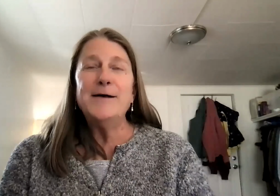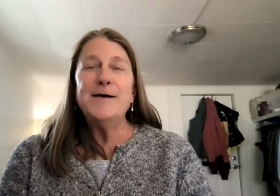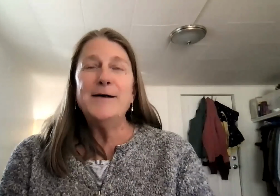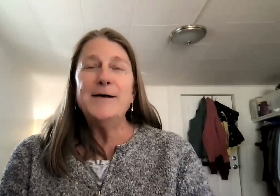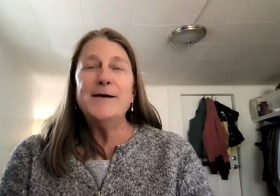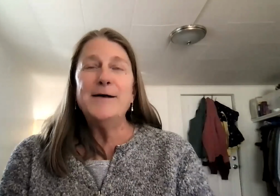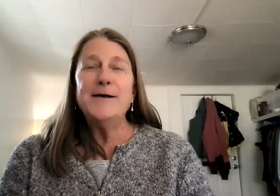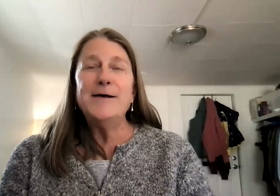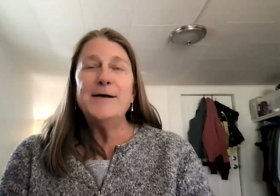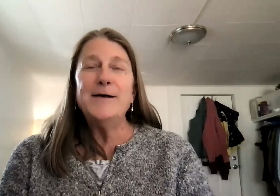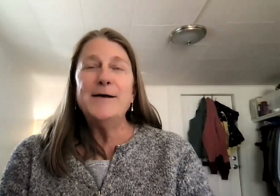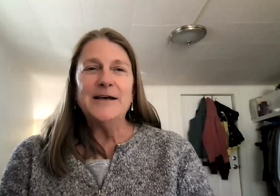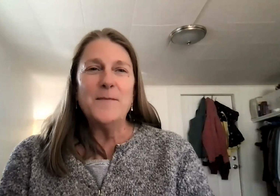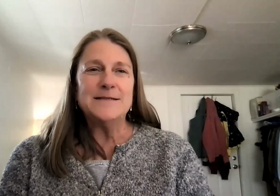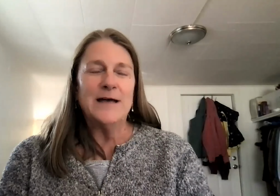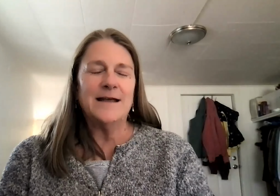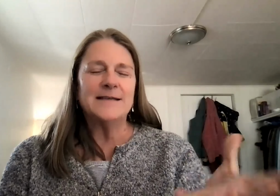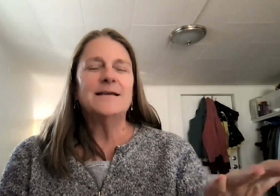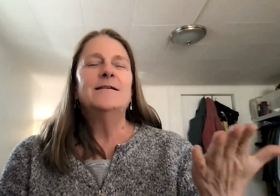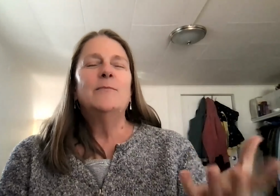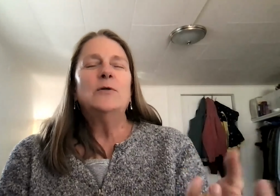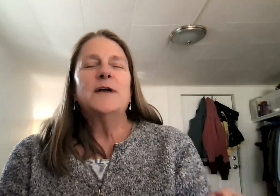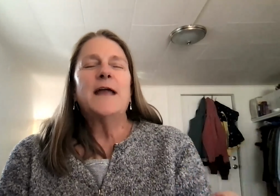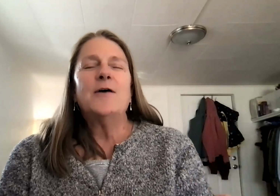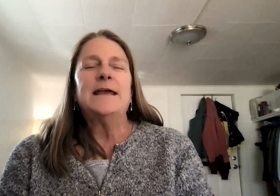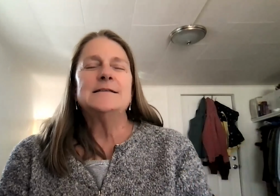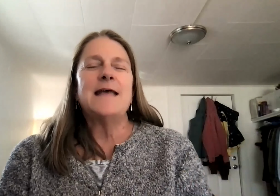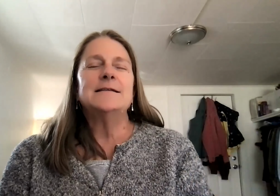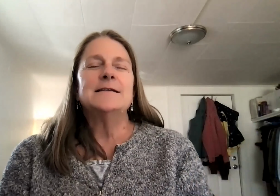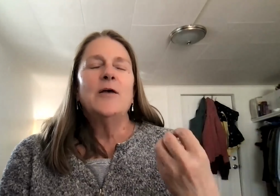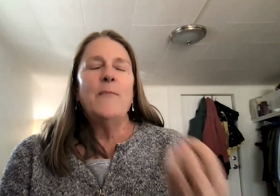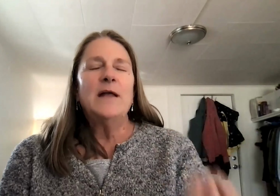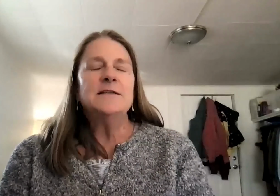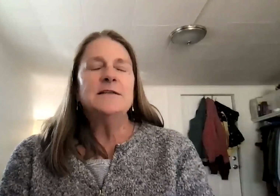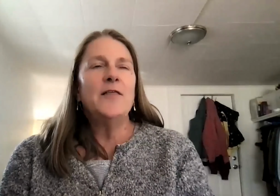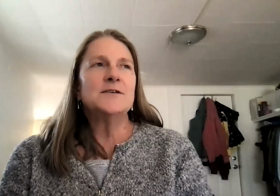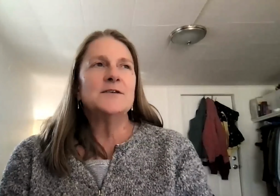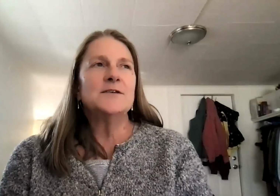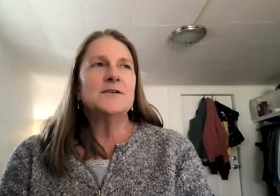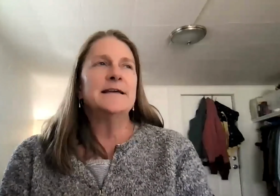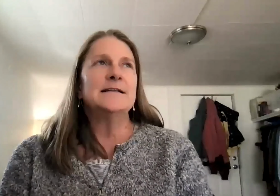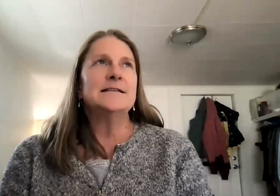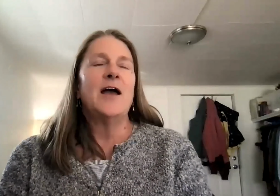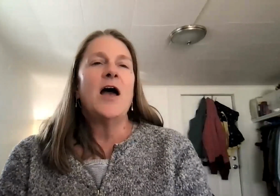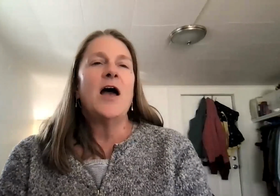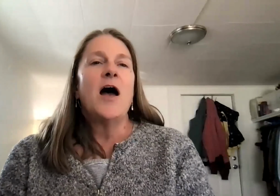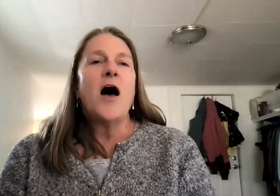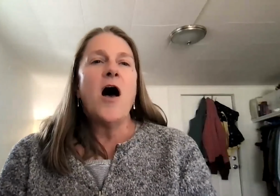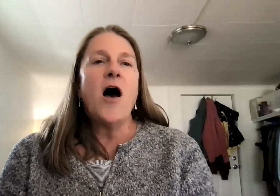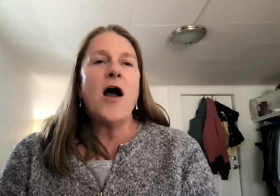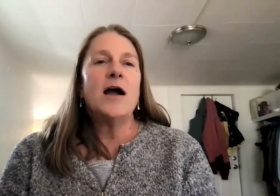my idea of the best Boulder County is that mental health and